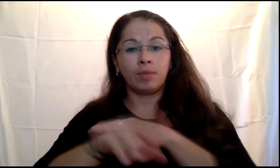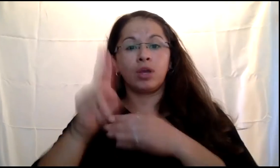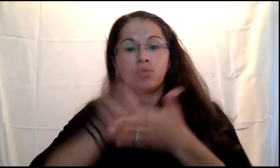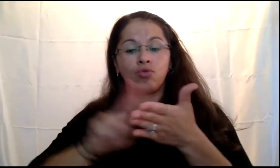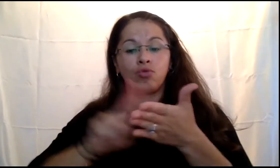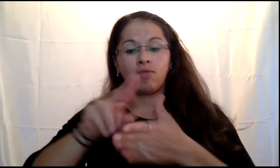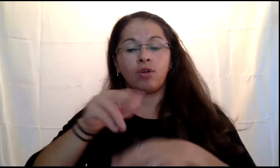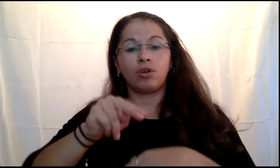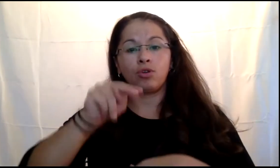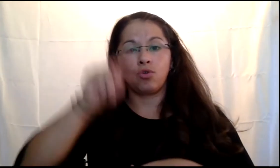tardes.